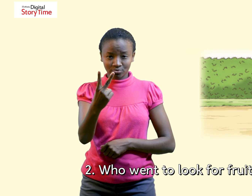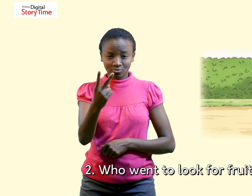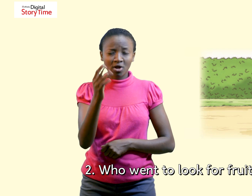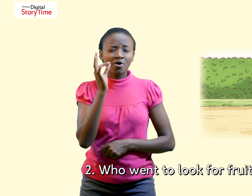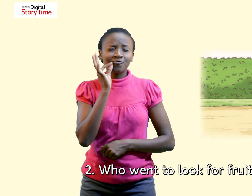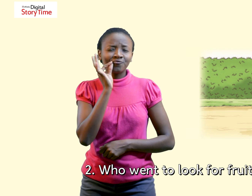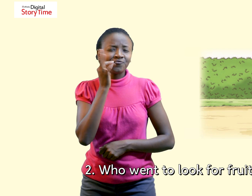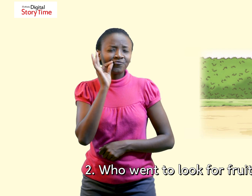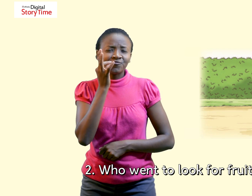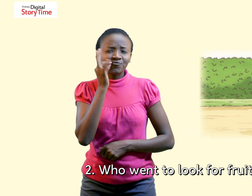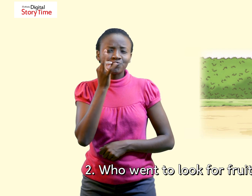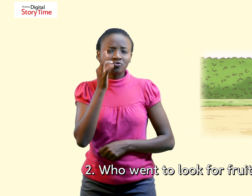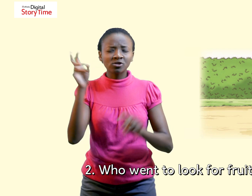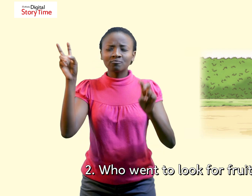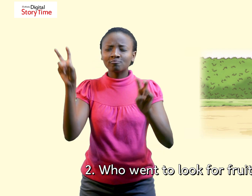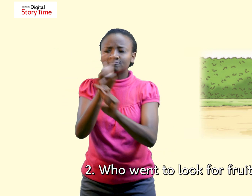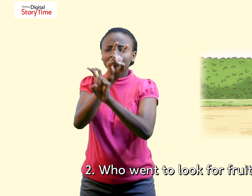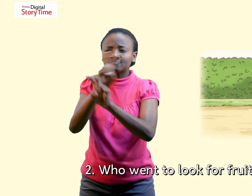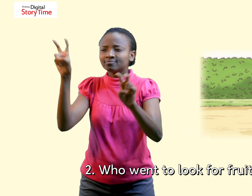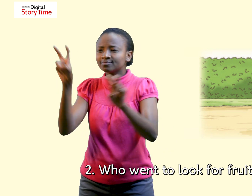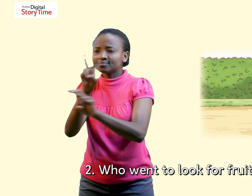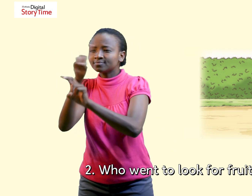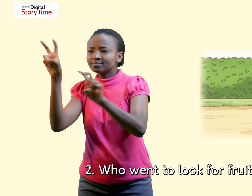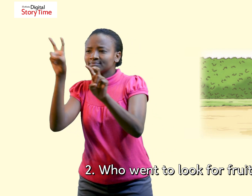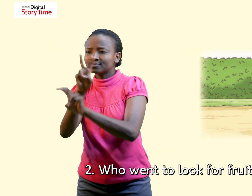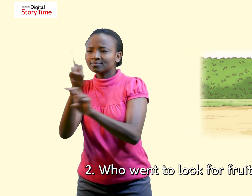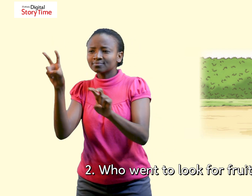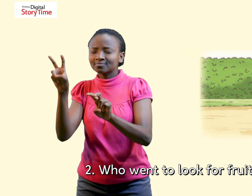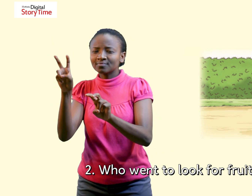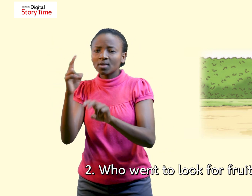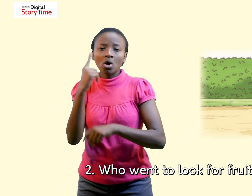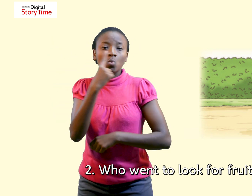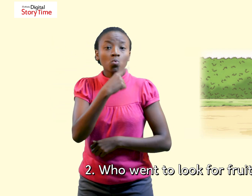Number 2. Who went to look for fruits?